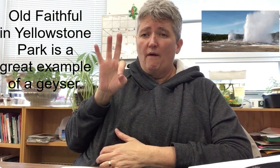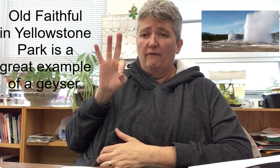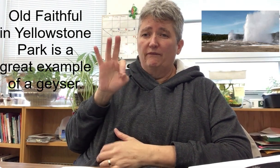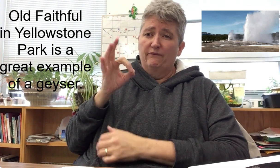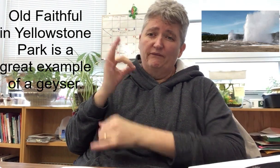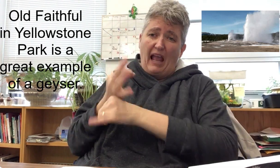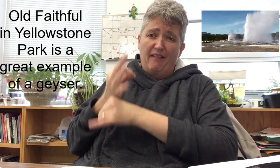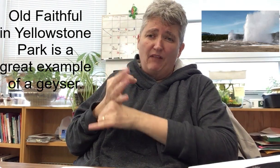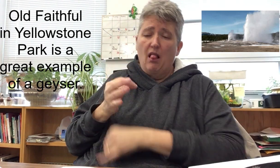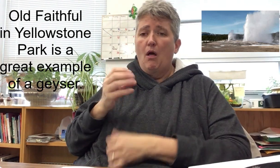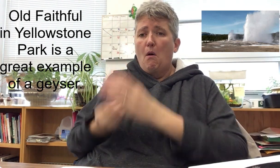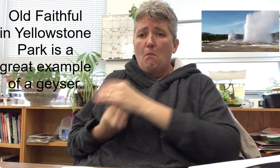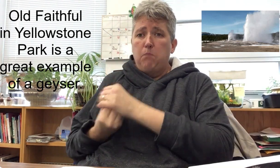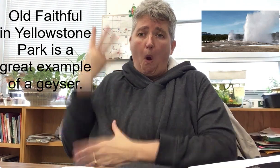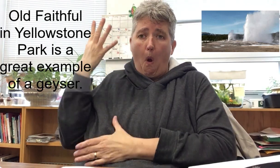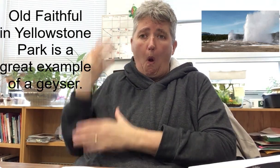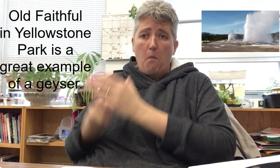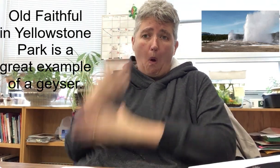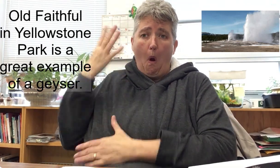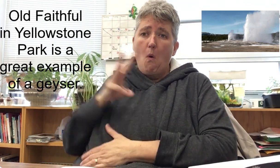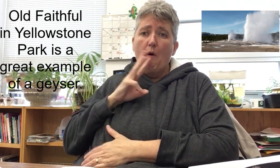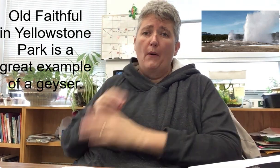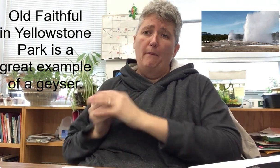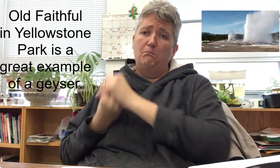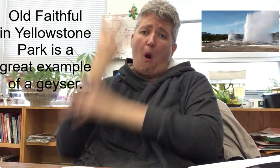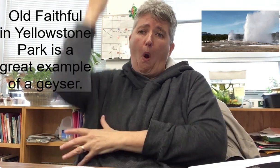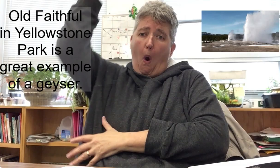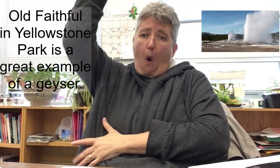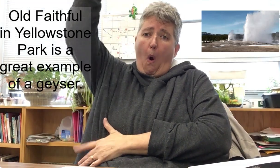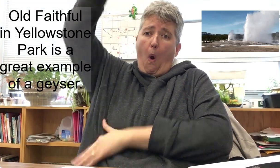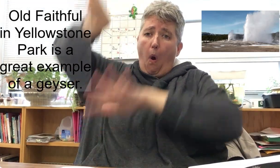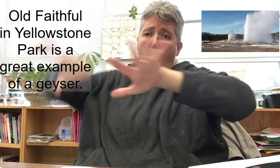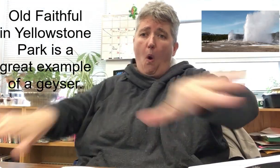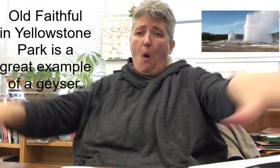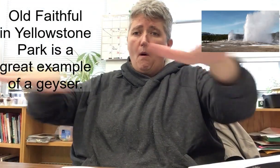and it's blowing water out, really hot water, that's called a geyser.